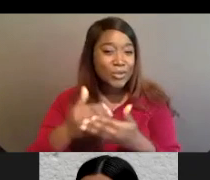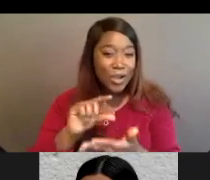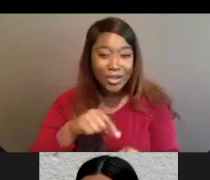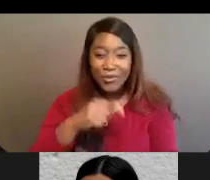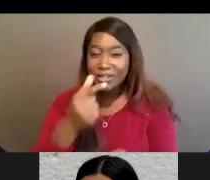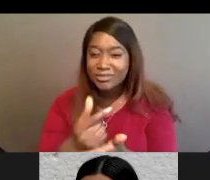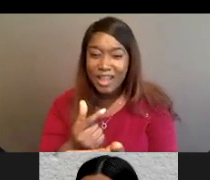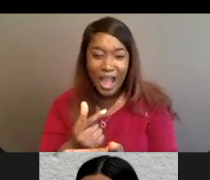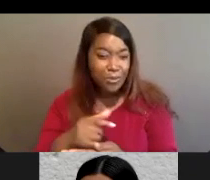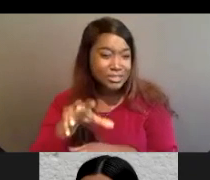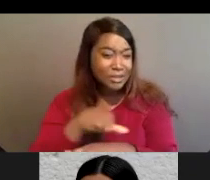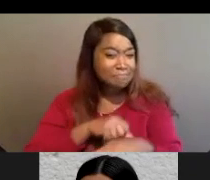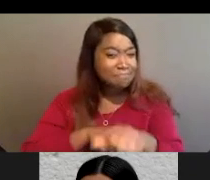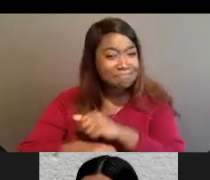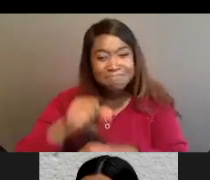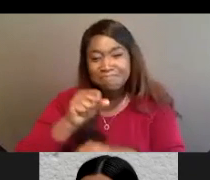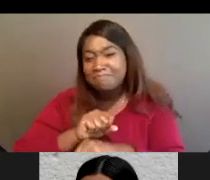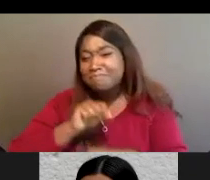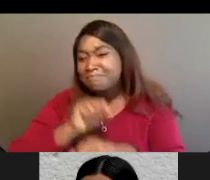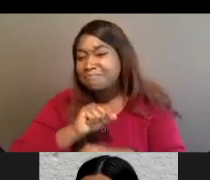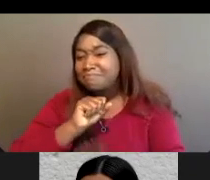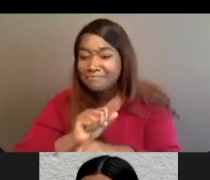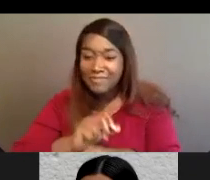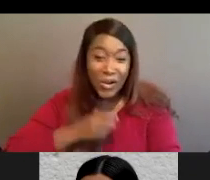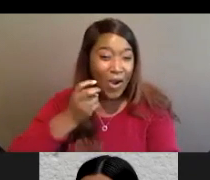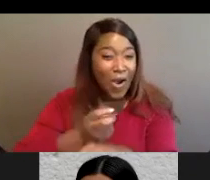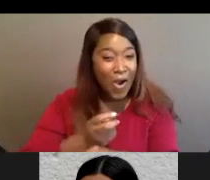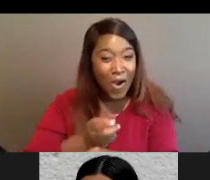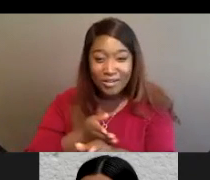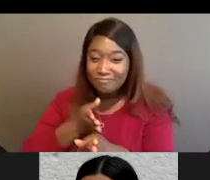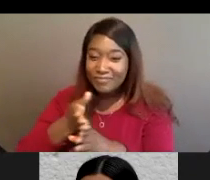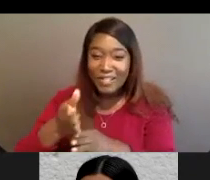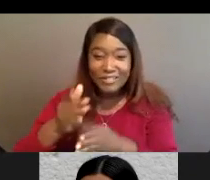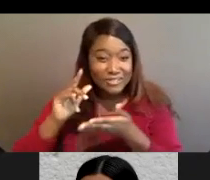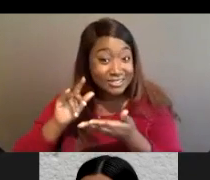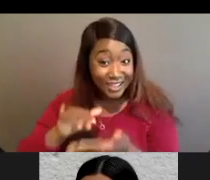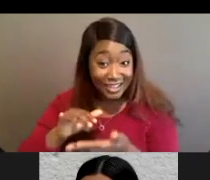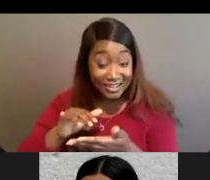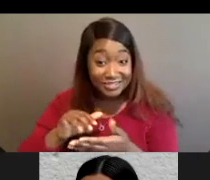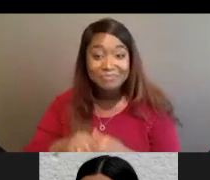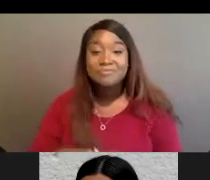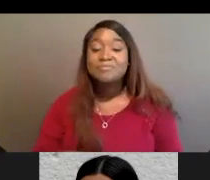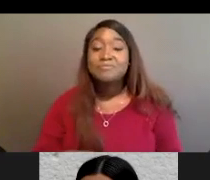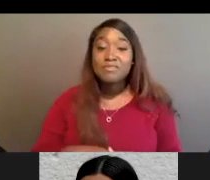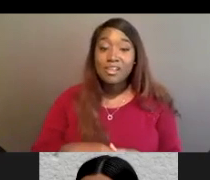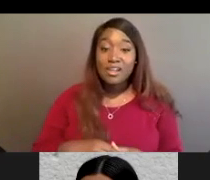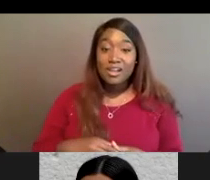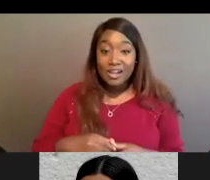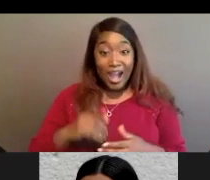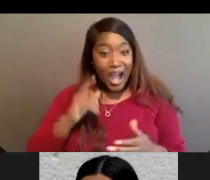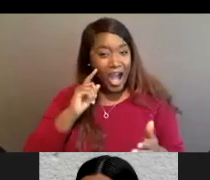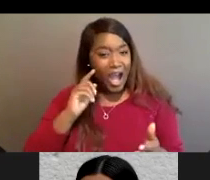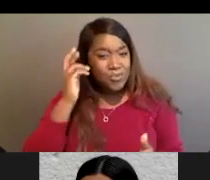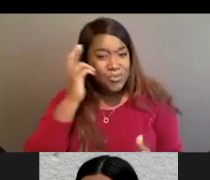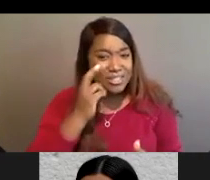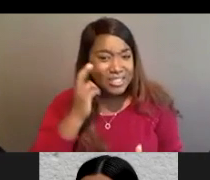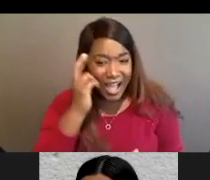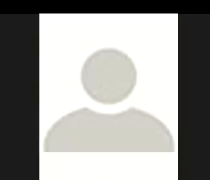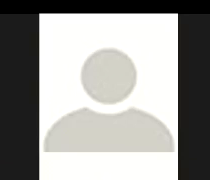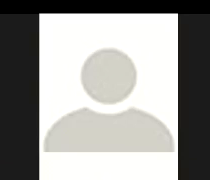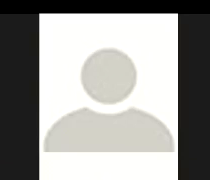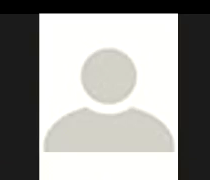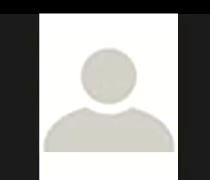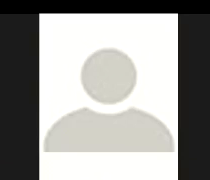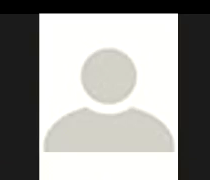It's hard. It's a hard course of study. And I realized that some of my best teachers,